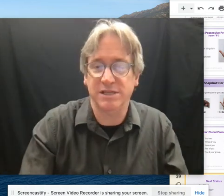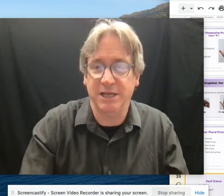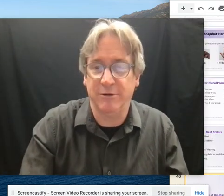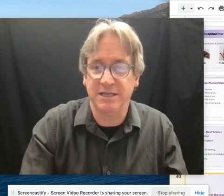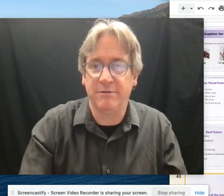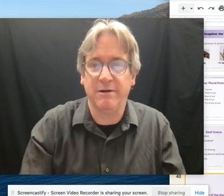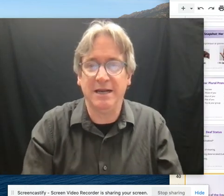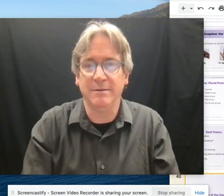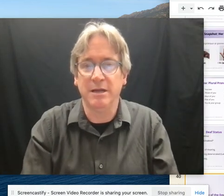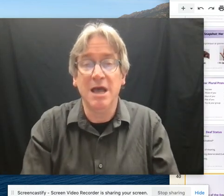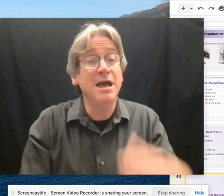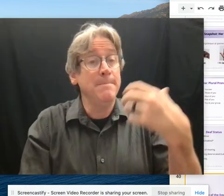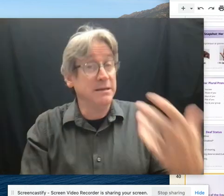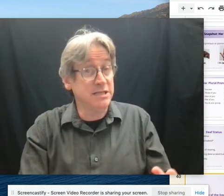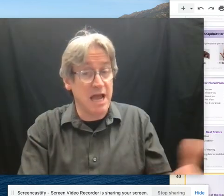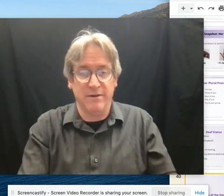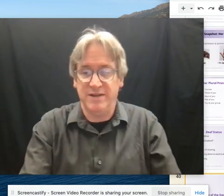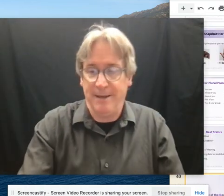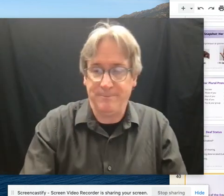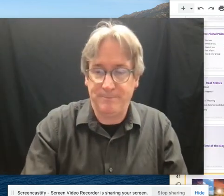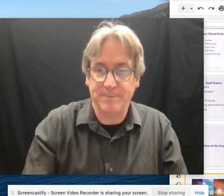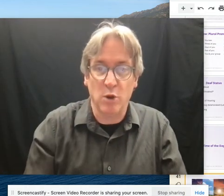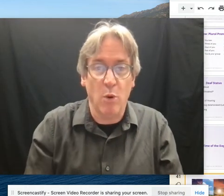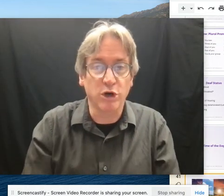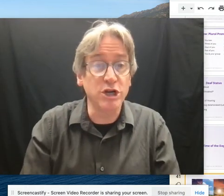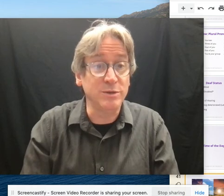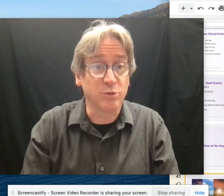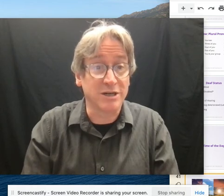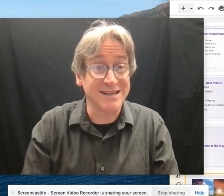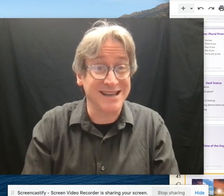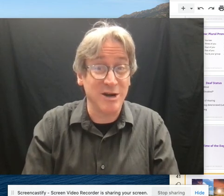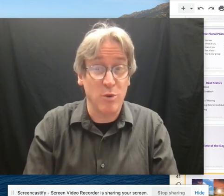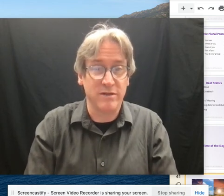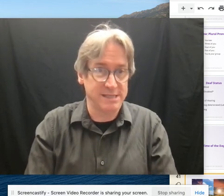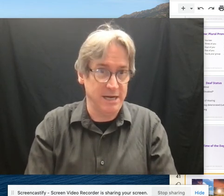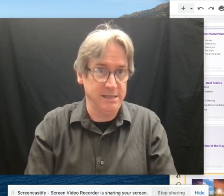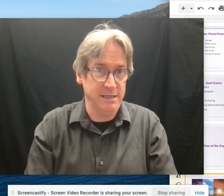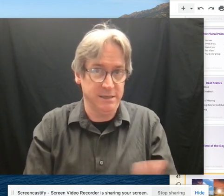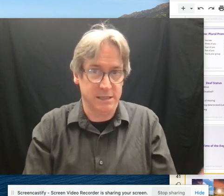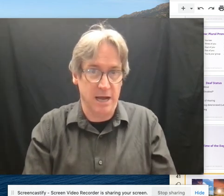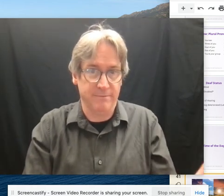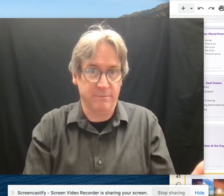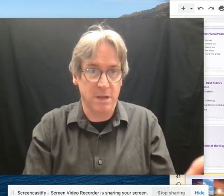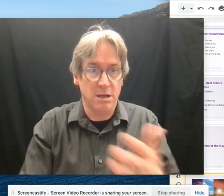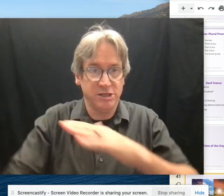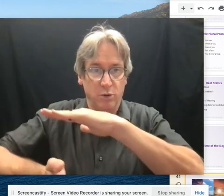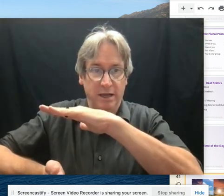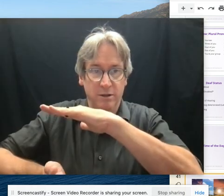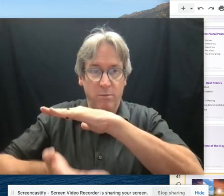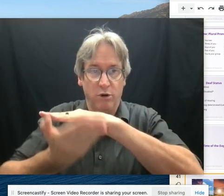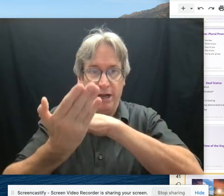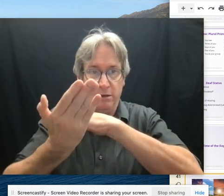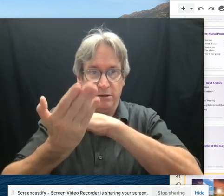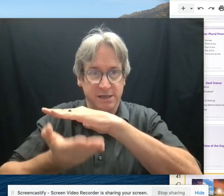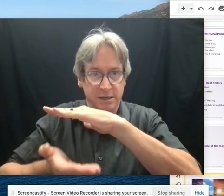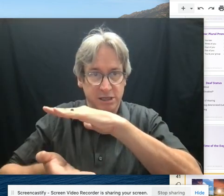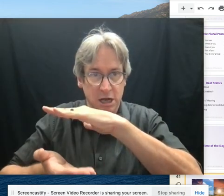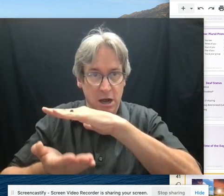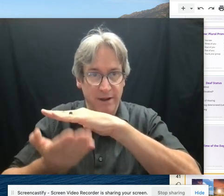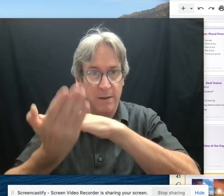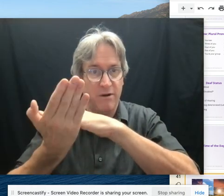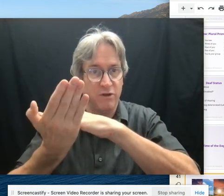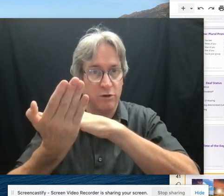that was the hearing deteriorated. Time of day. What we're going to do is we're going to sign where the sun is in the sky. So in the morning, the sun